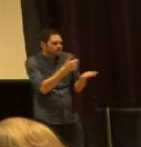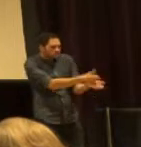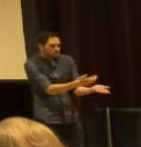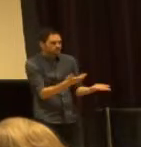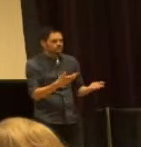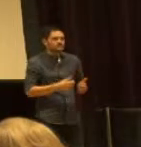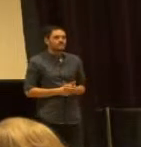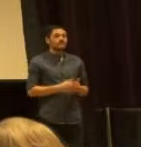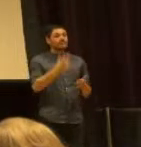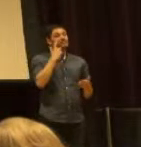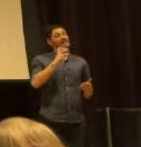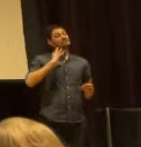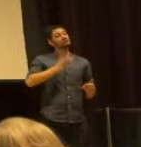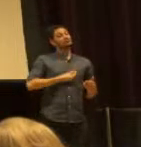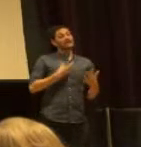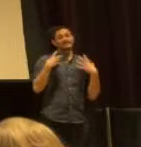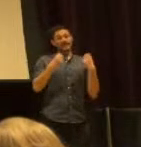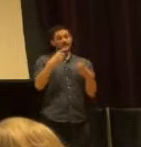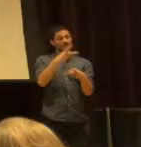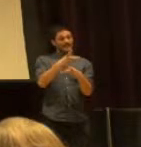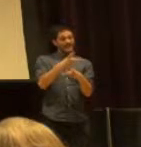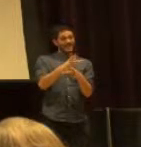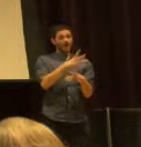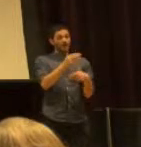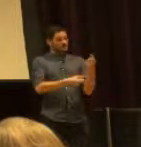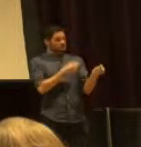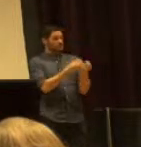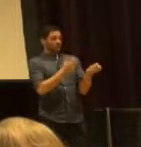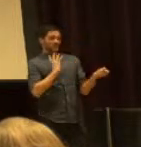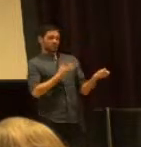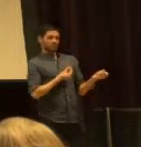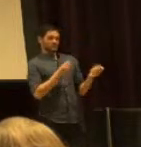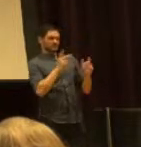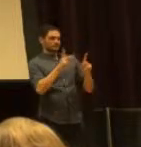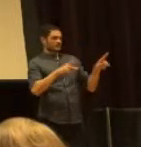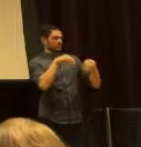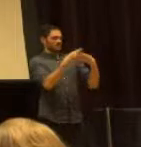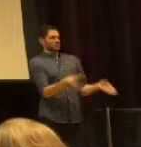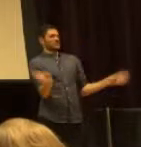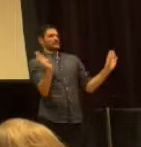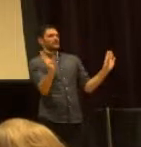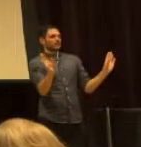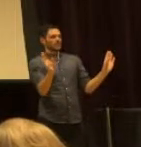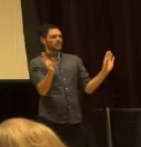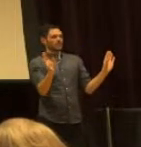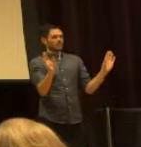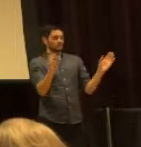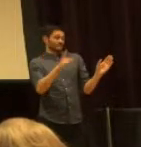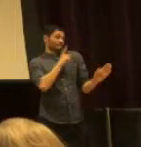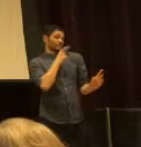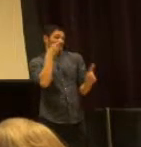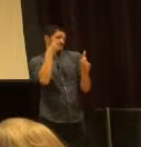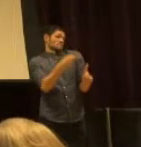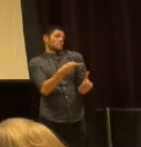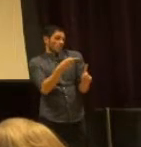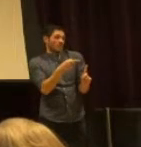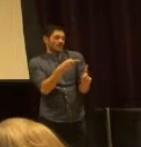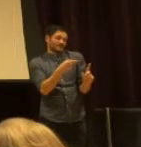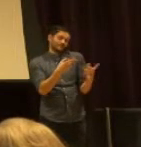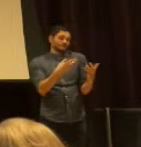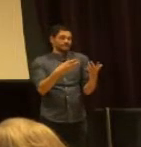Because trans healthcare and supporting trans people and youth in general is suicide prevention.